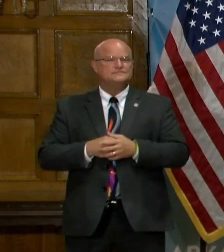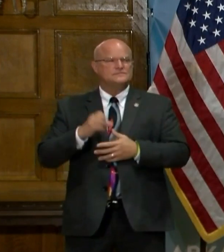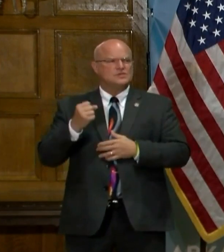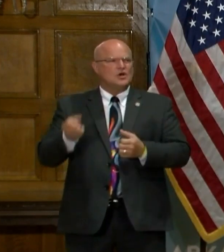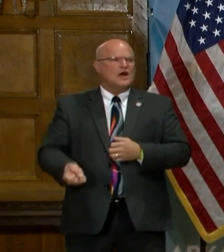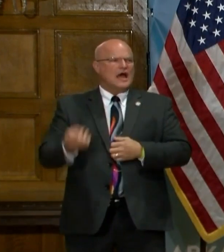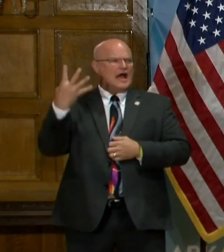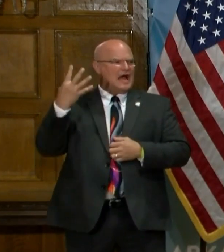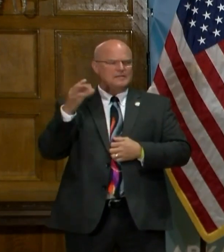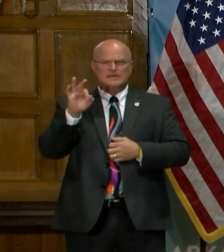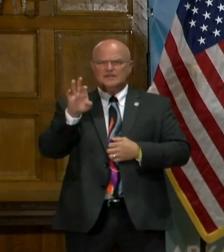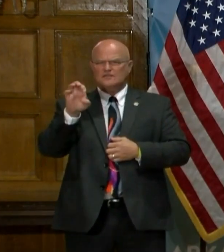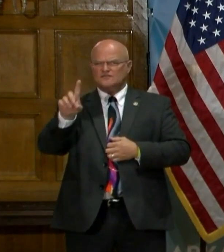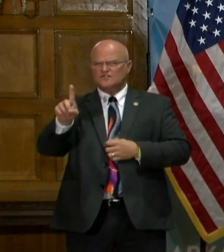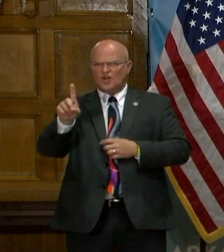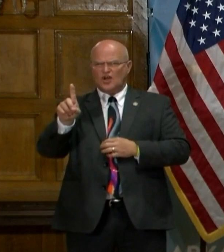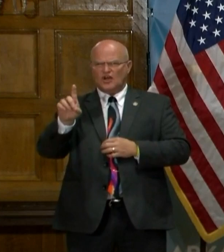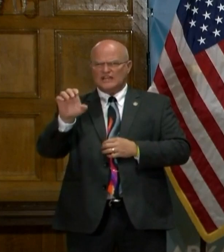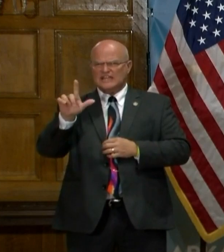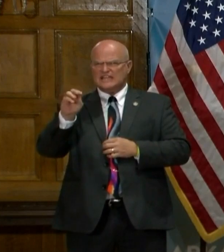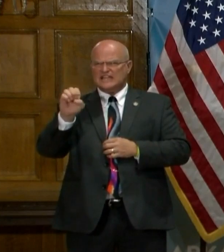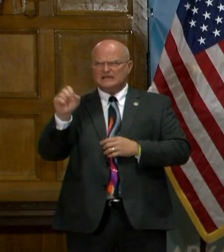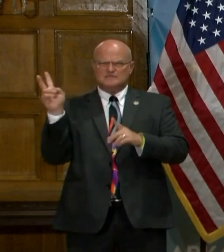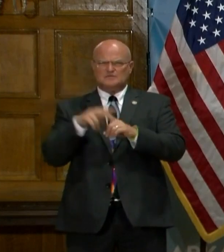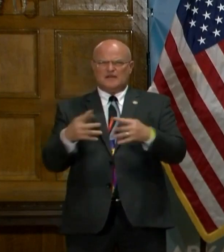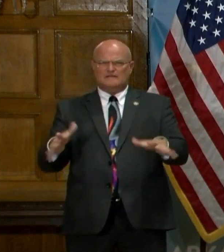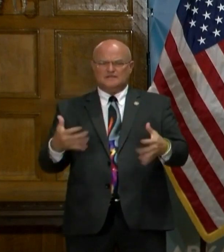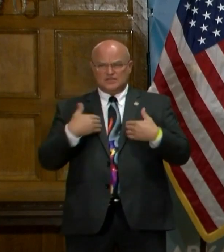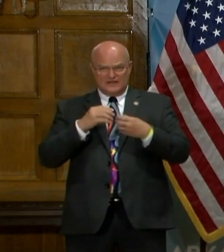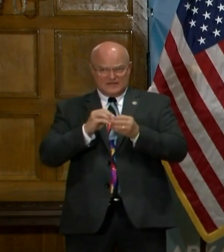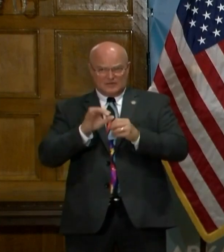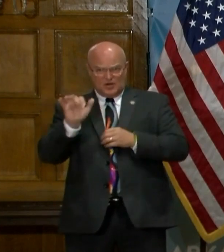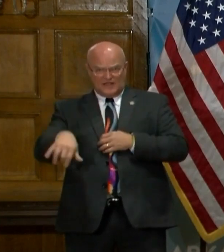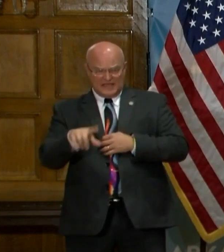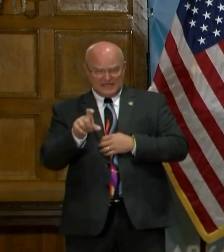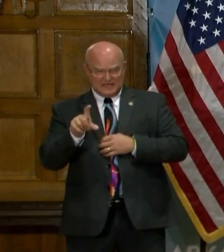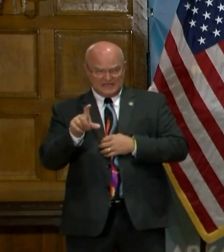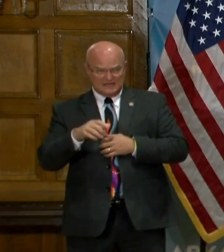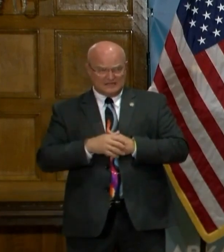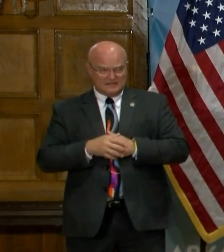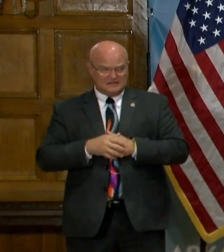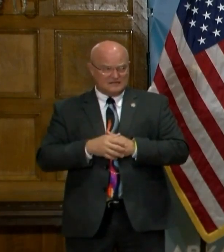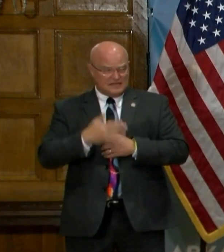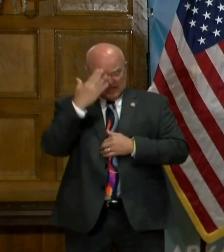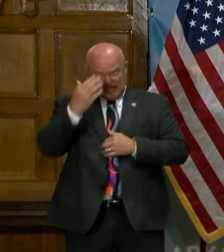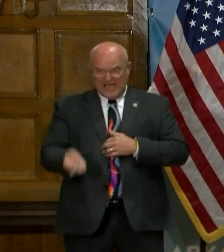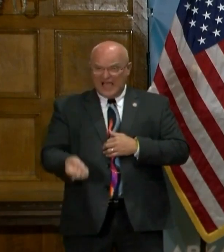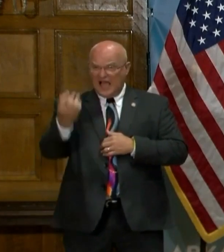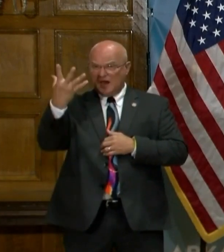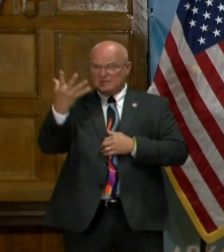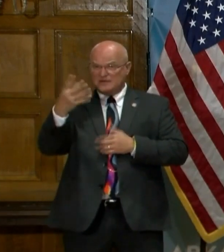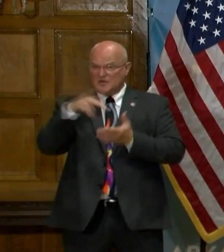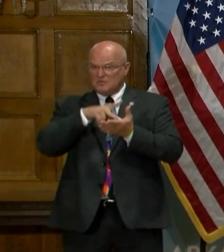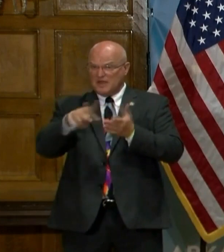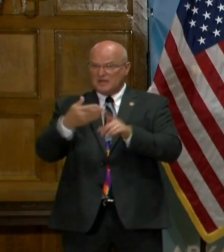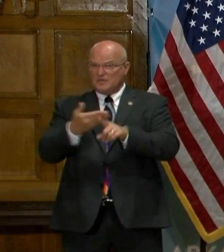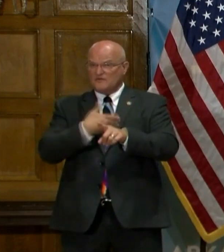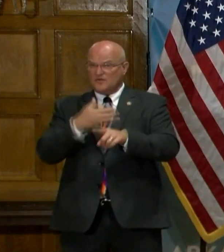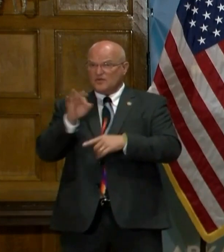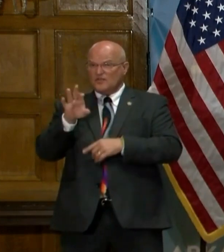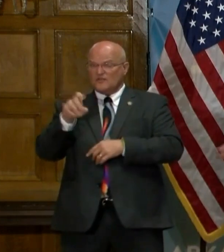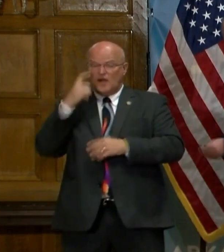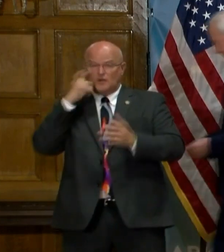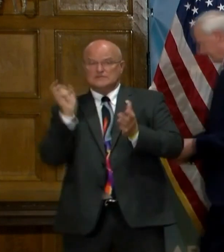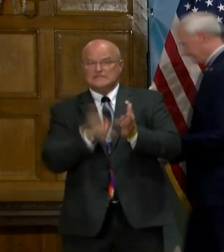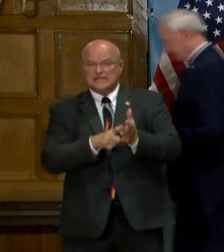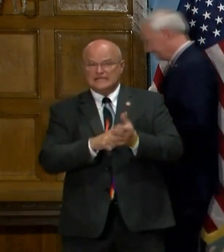So how many fraudulent claims have been filed? Do you have a number on that? Do you know how many were paid out before the fraud